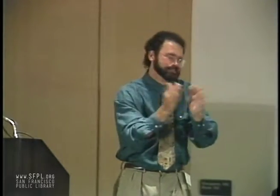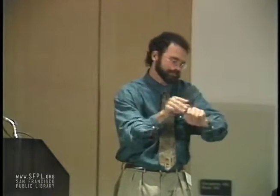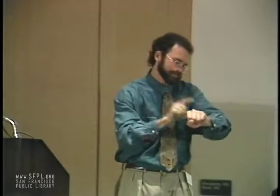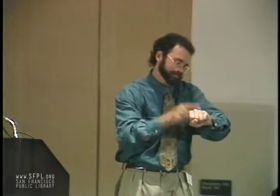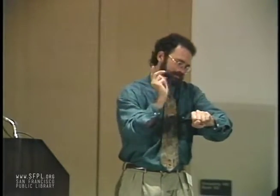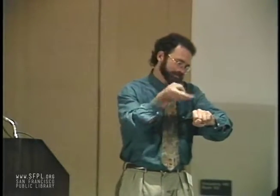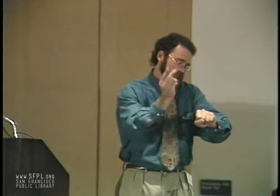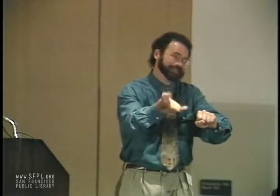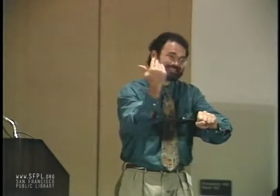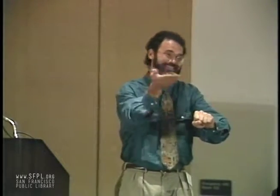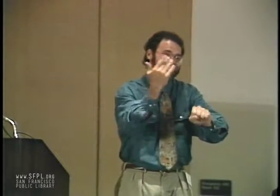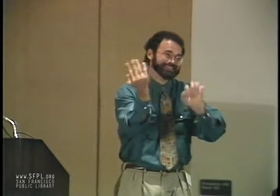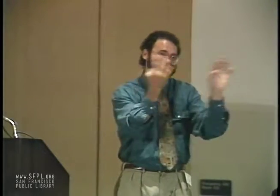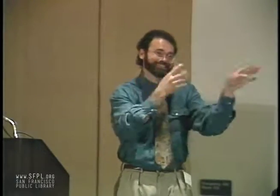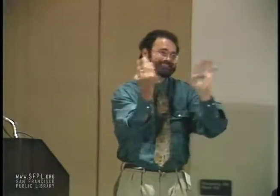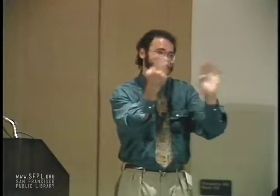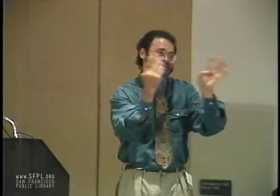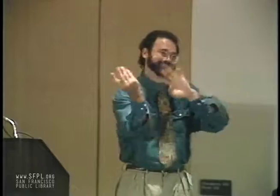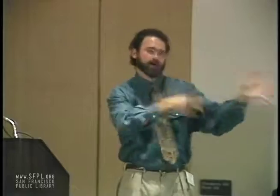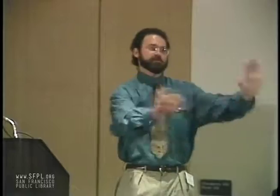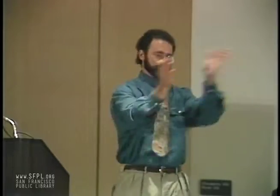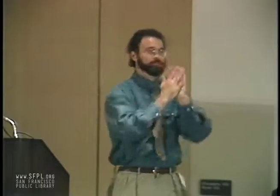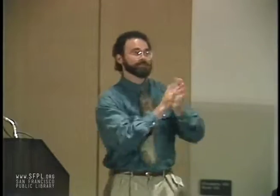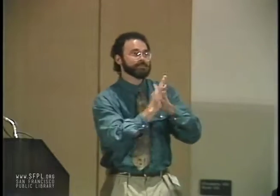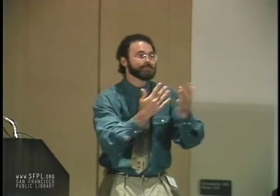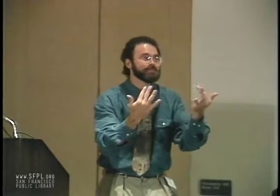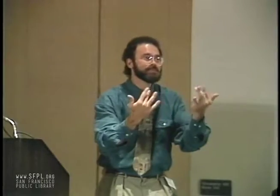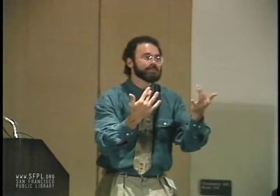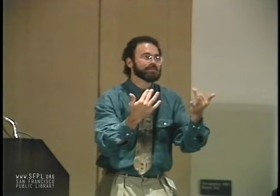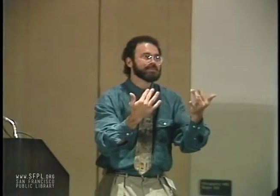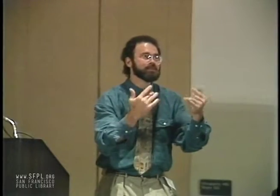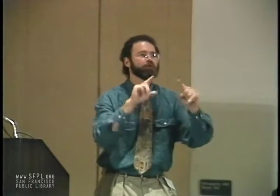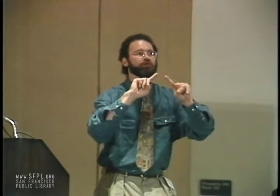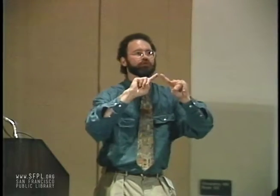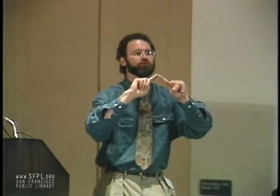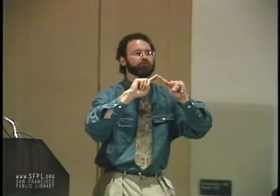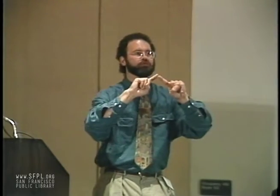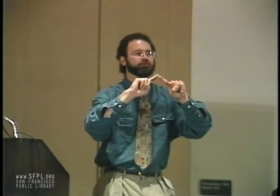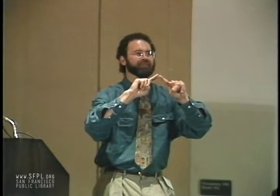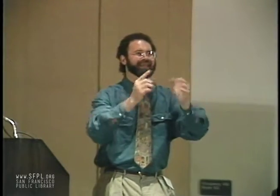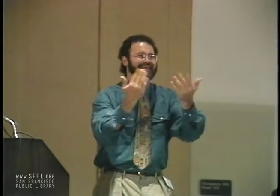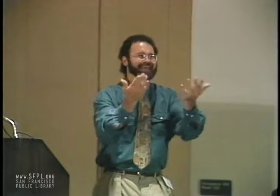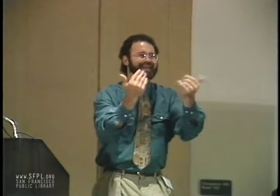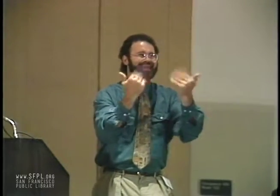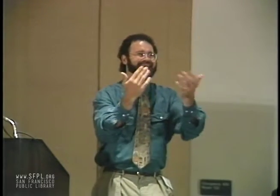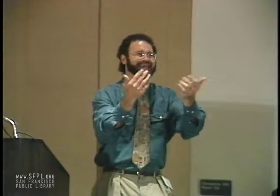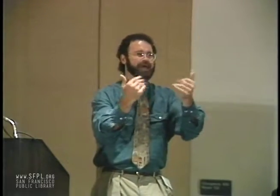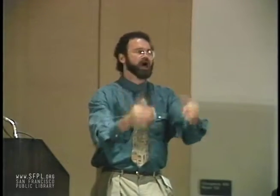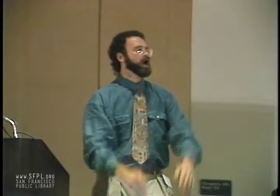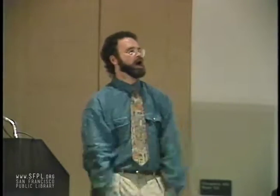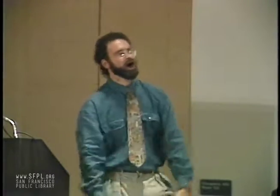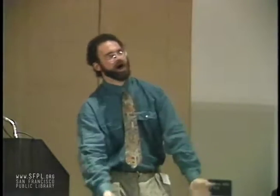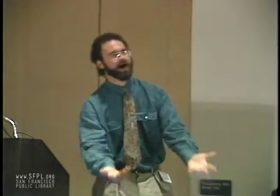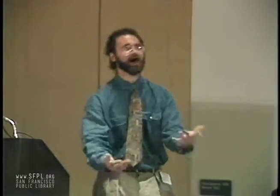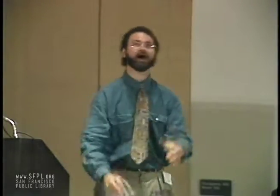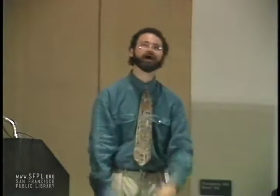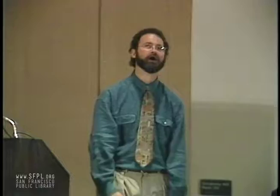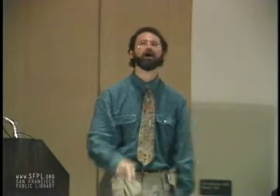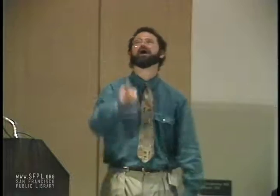by. And he was very concerned about this, anxious for the train to pass, and finally, the train passed, but the gates didn't open. And